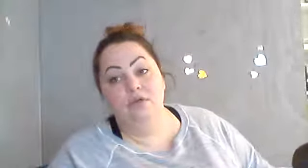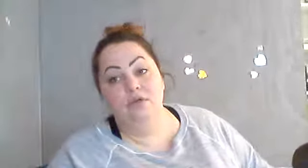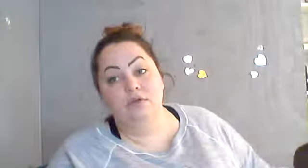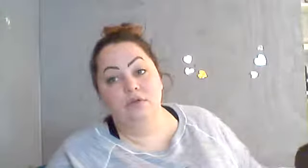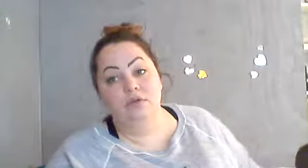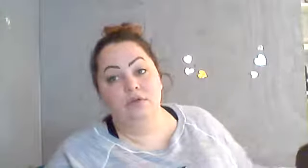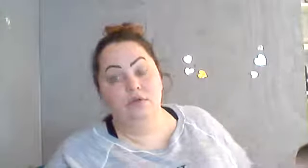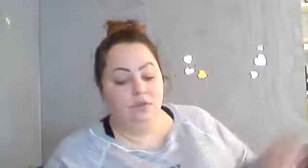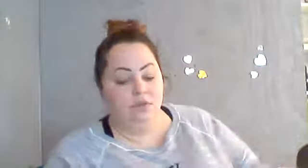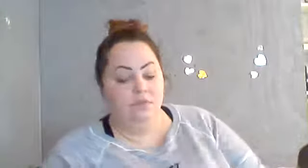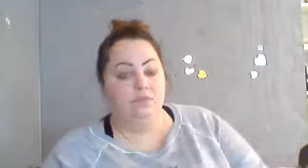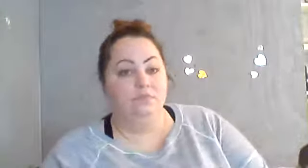Okay.